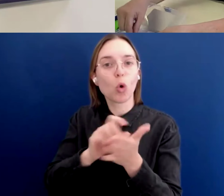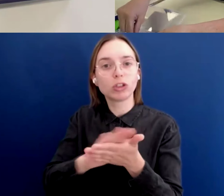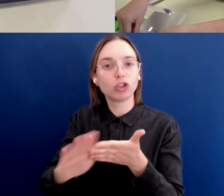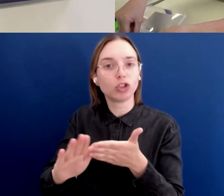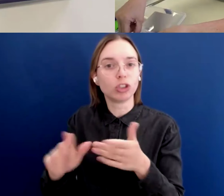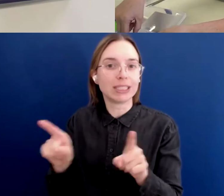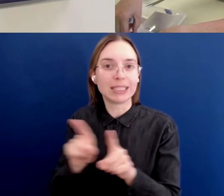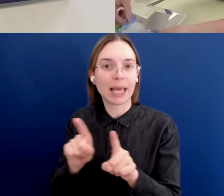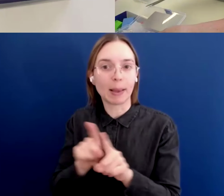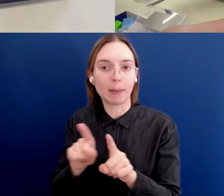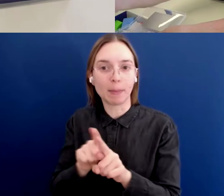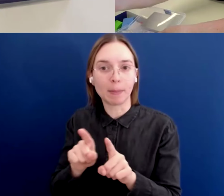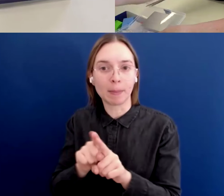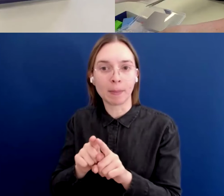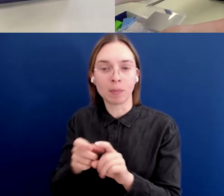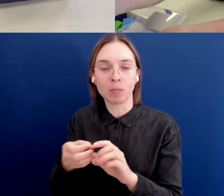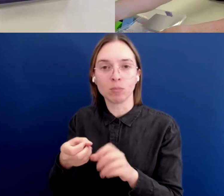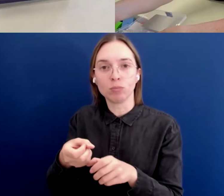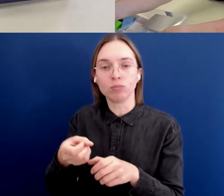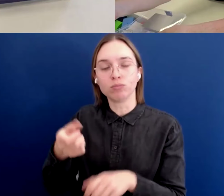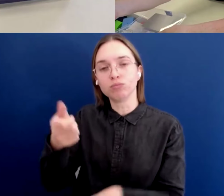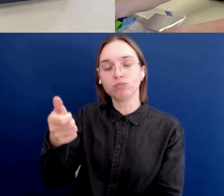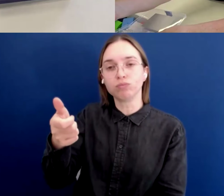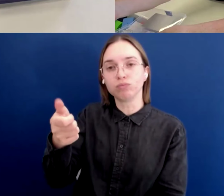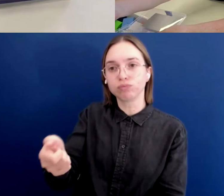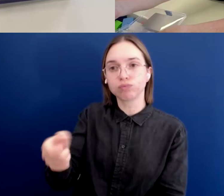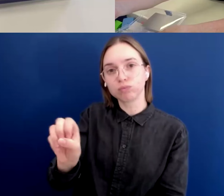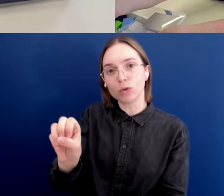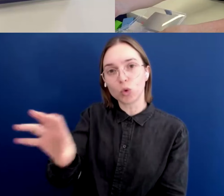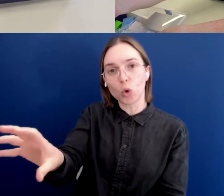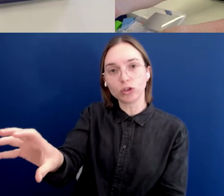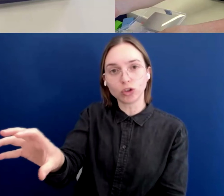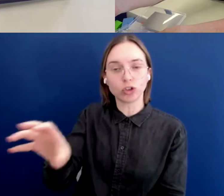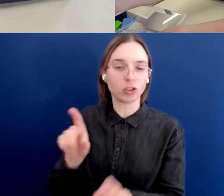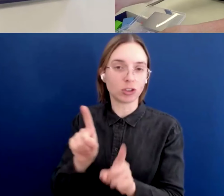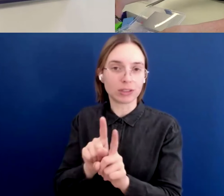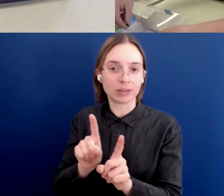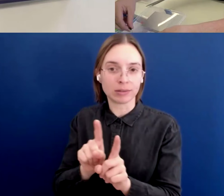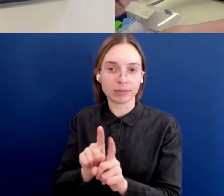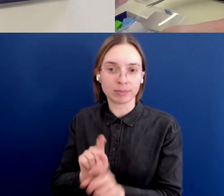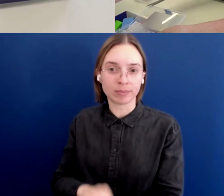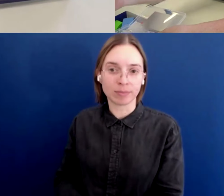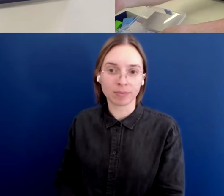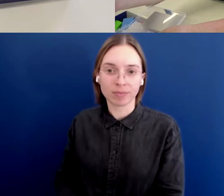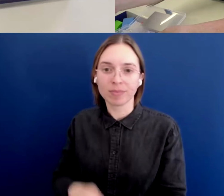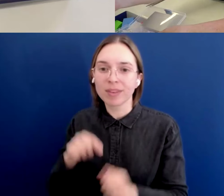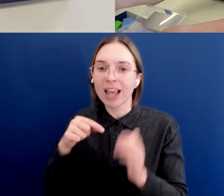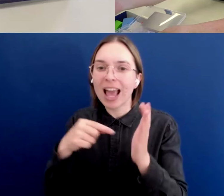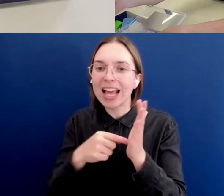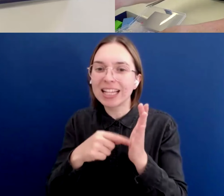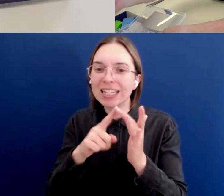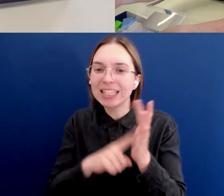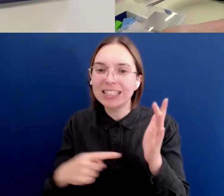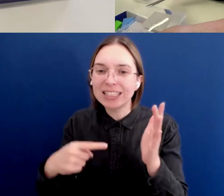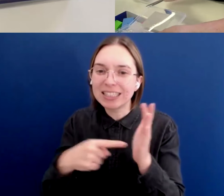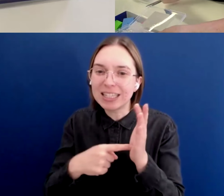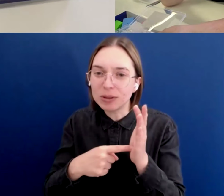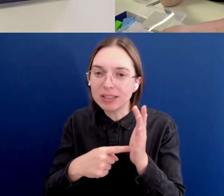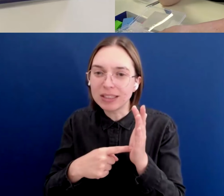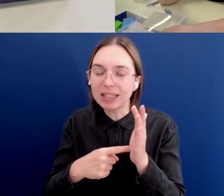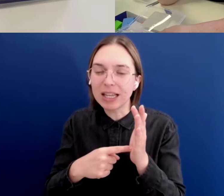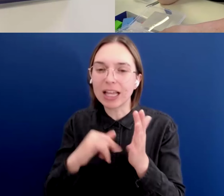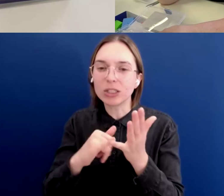called a locking button. These were the tilt switches, the one that actually played up before. So that has a ball in it. And if